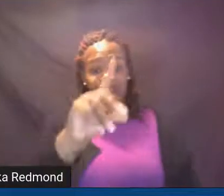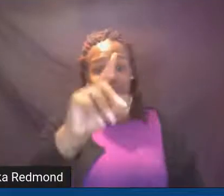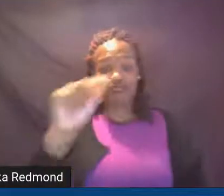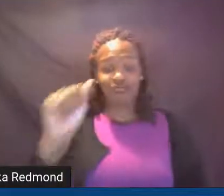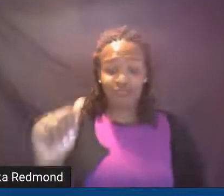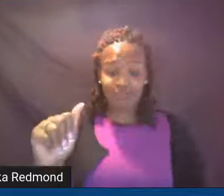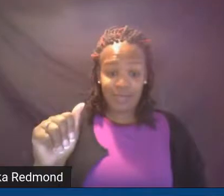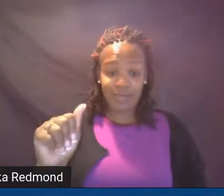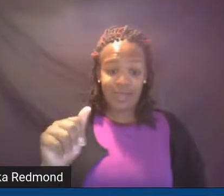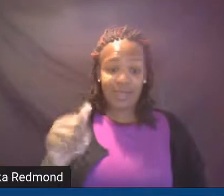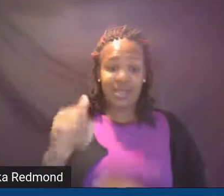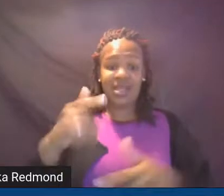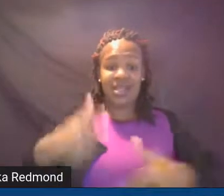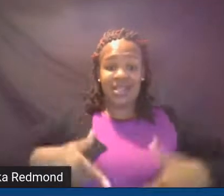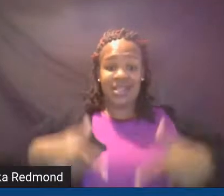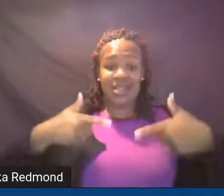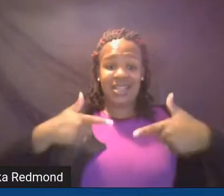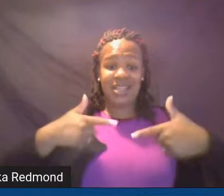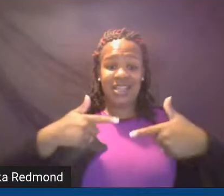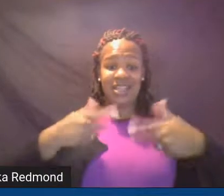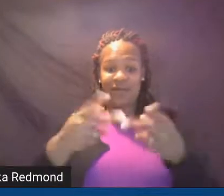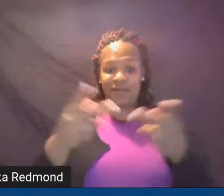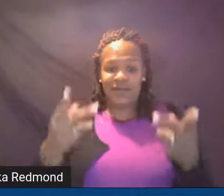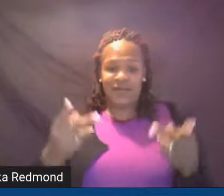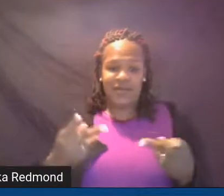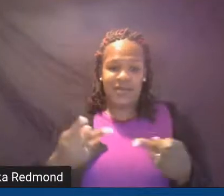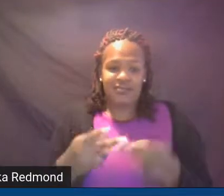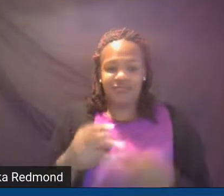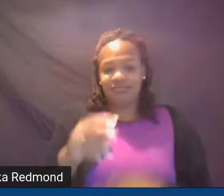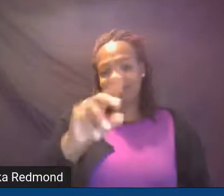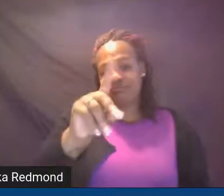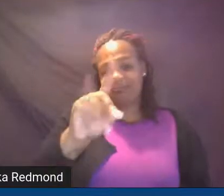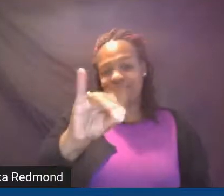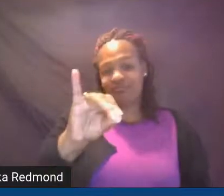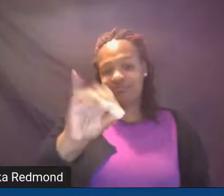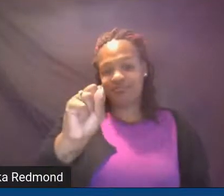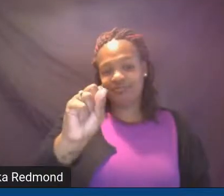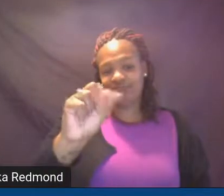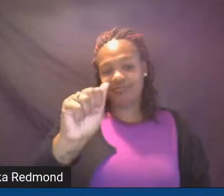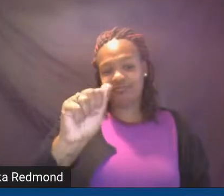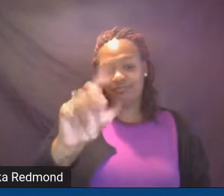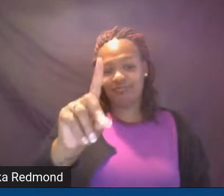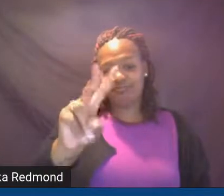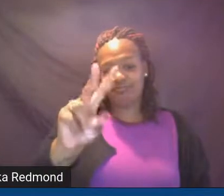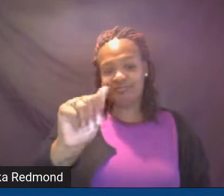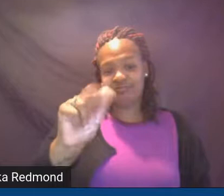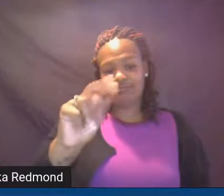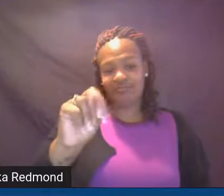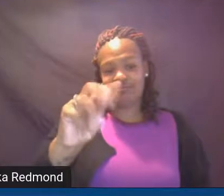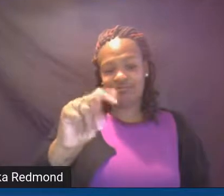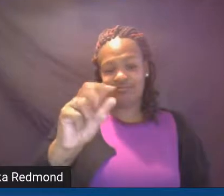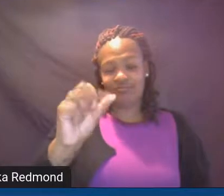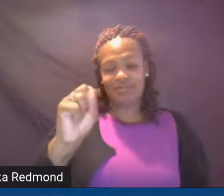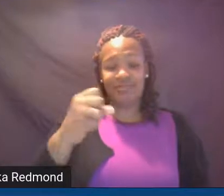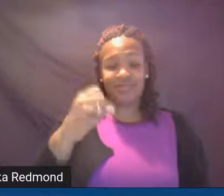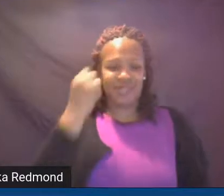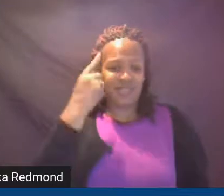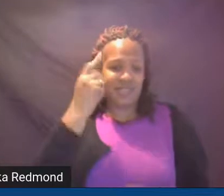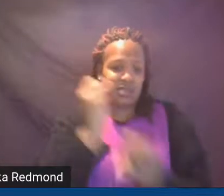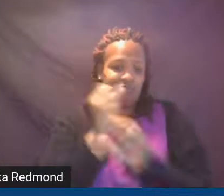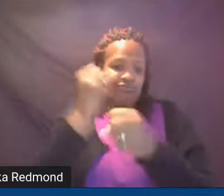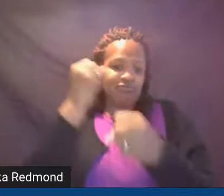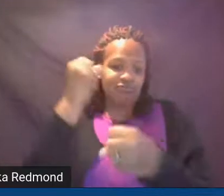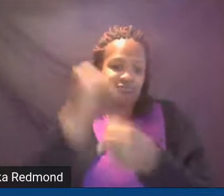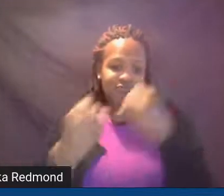areas, and recognizing that technology and structures can limit those barriers to